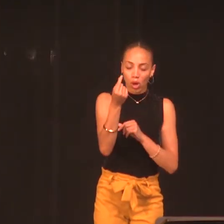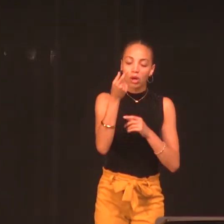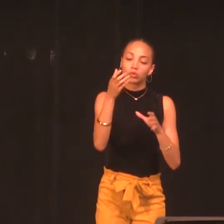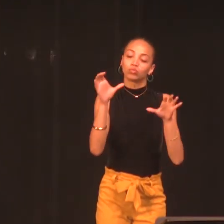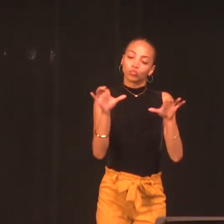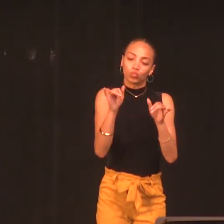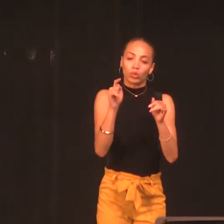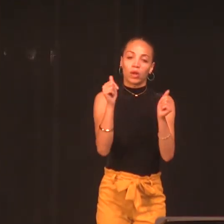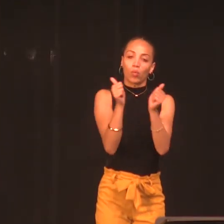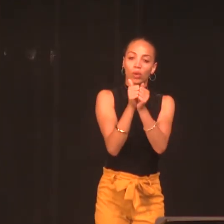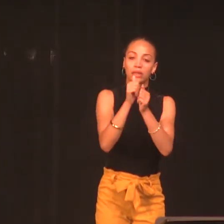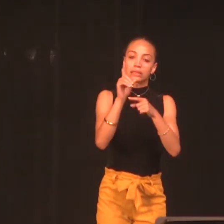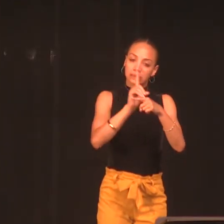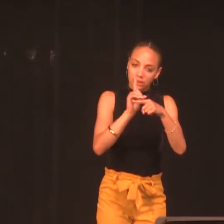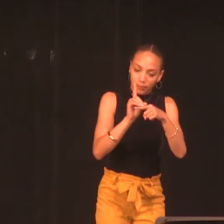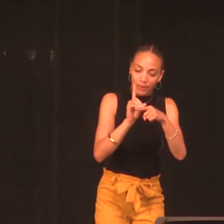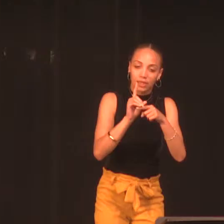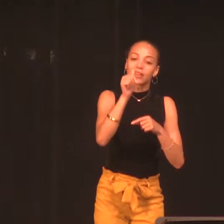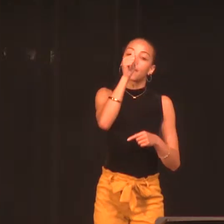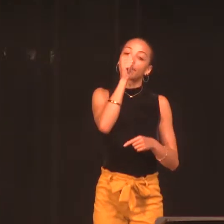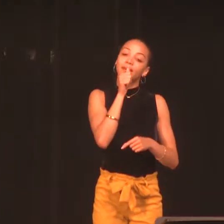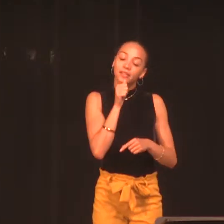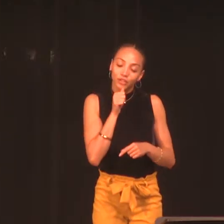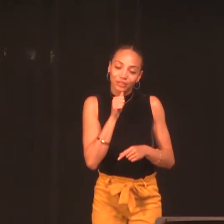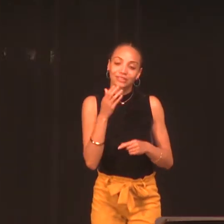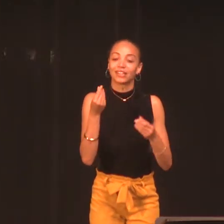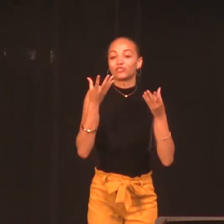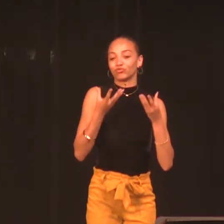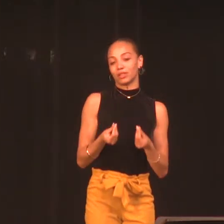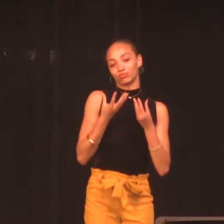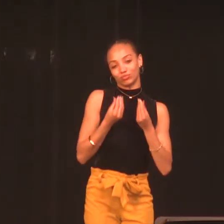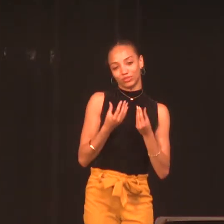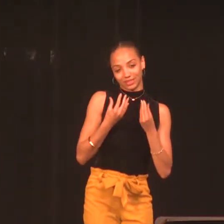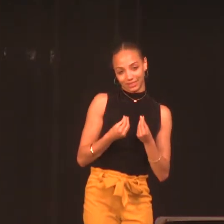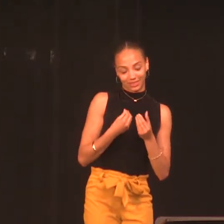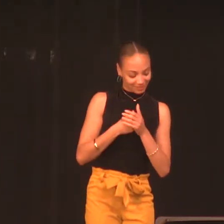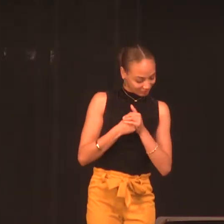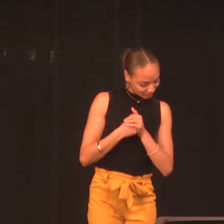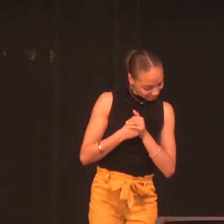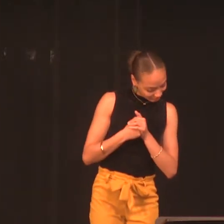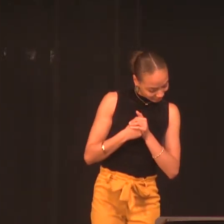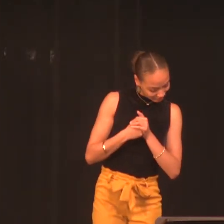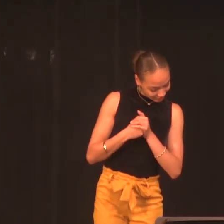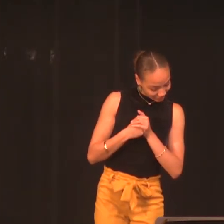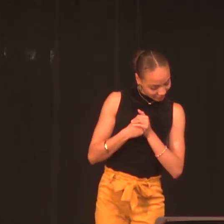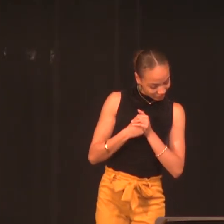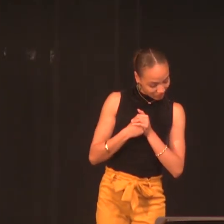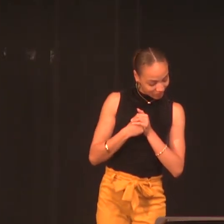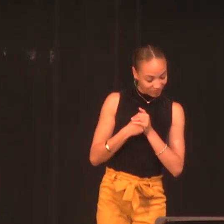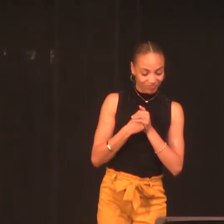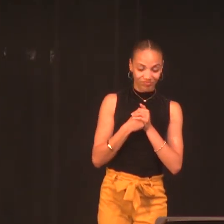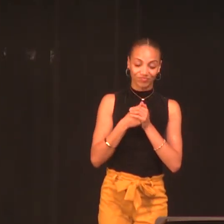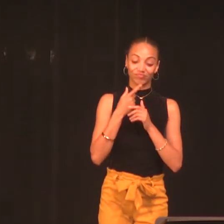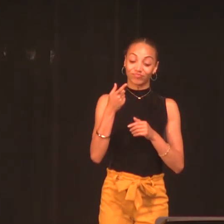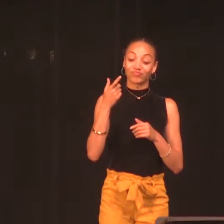Whatever that dream is, it's important that you pursue it with discipline, patience, and gentleness.